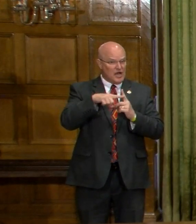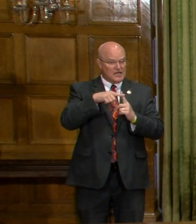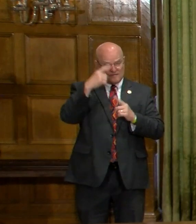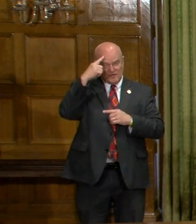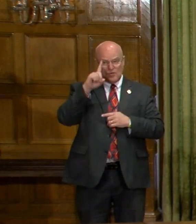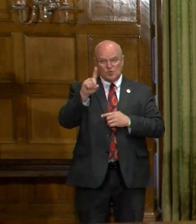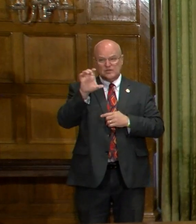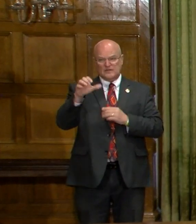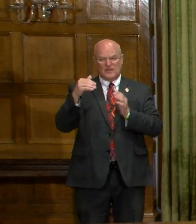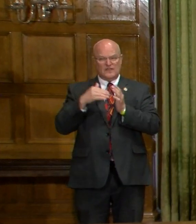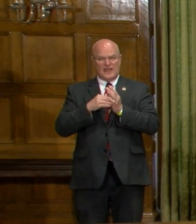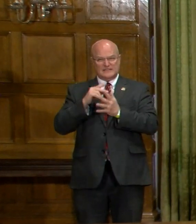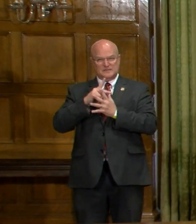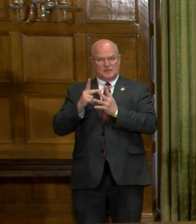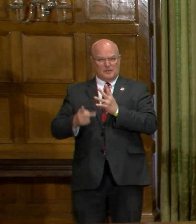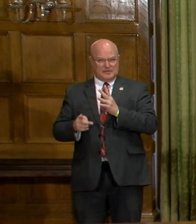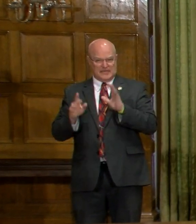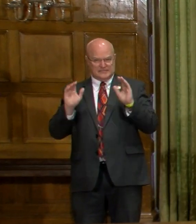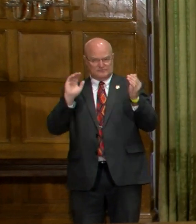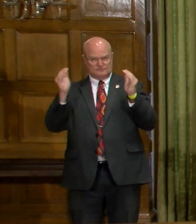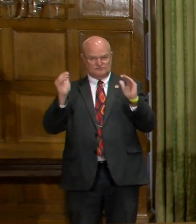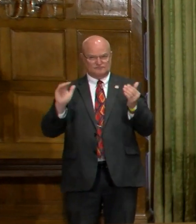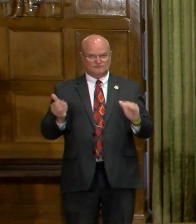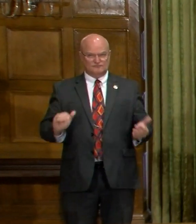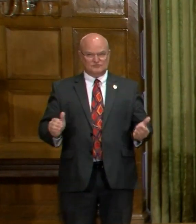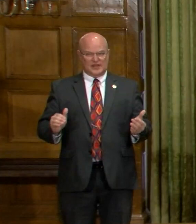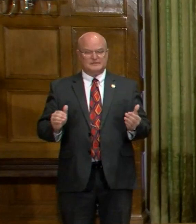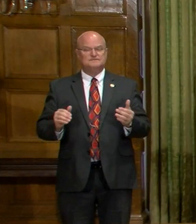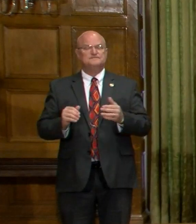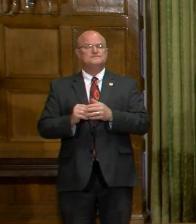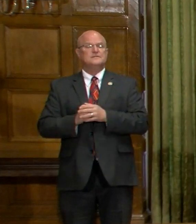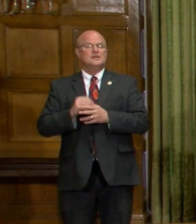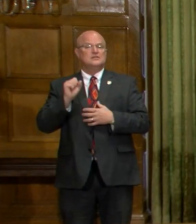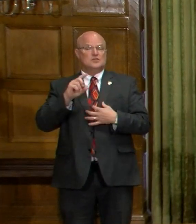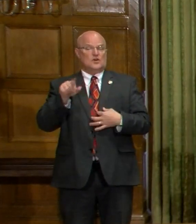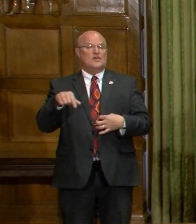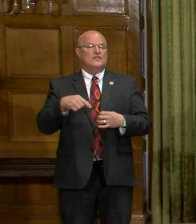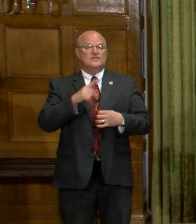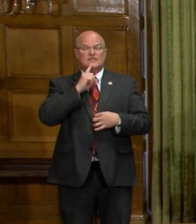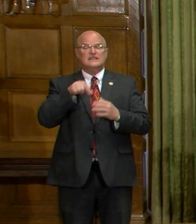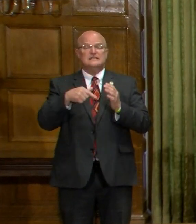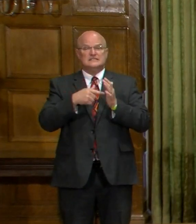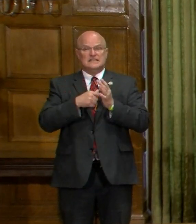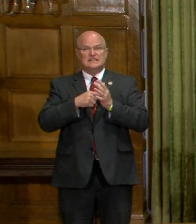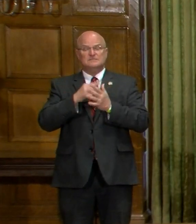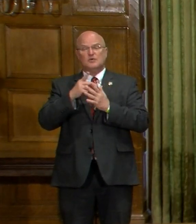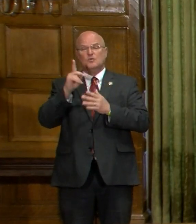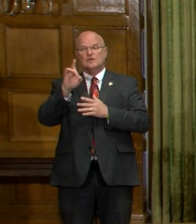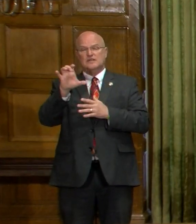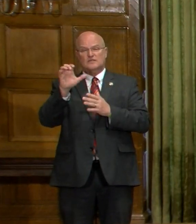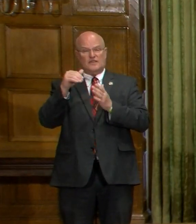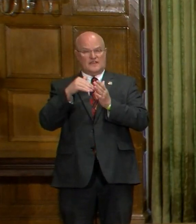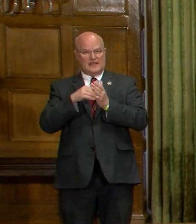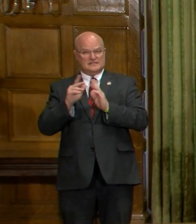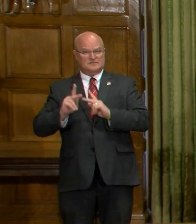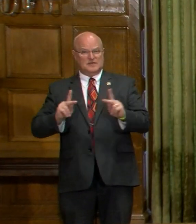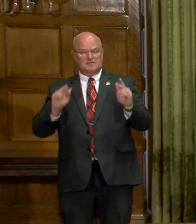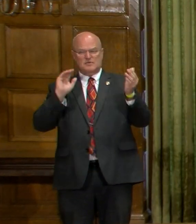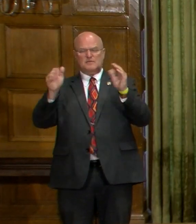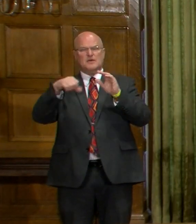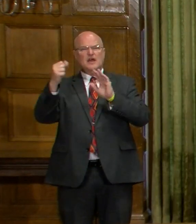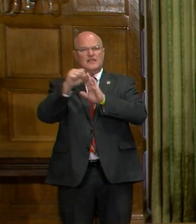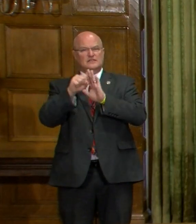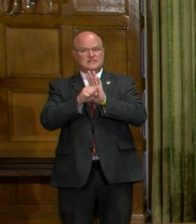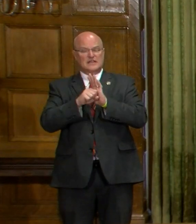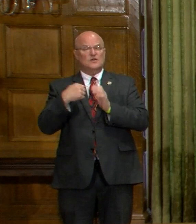per 100,000 in population, as you can see at the top. And so this is per capita, and we compare with other states, and we've got